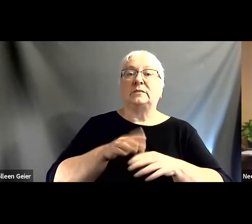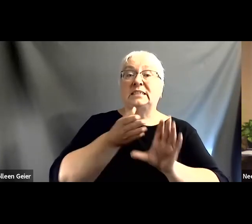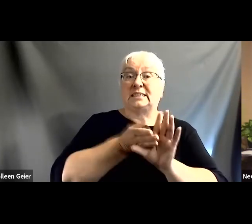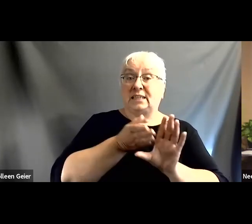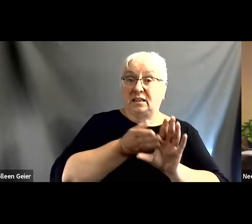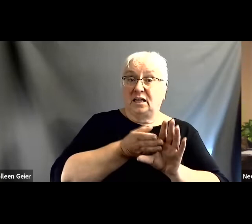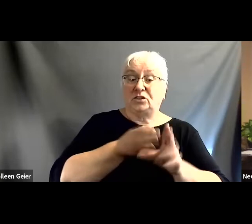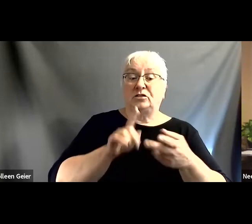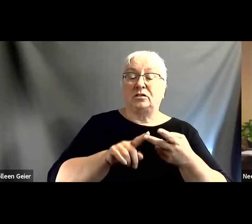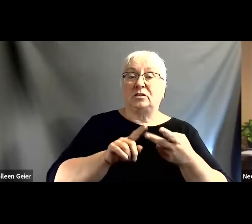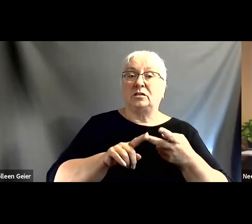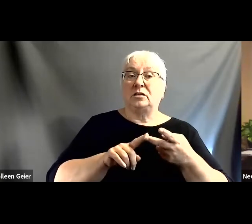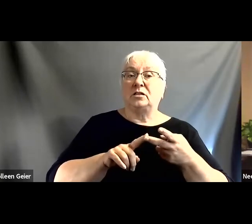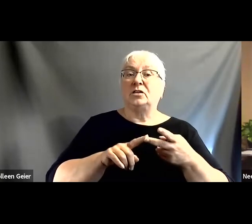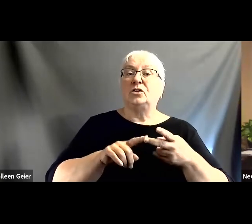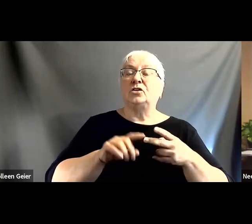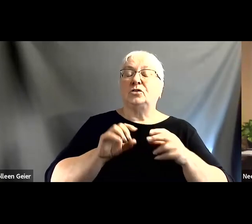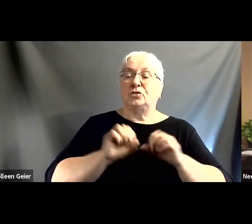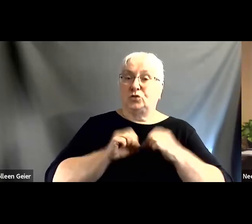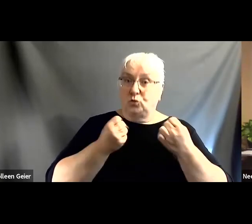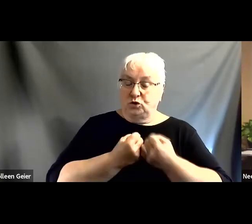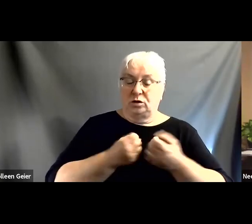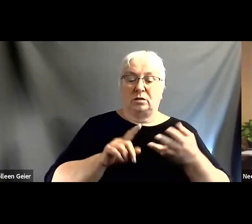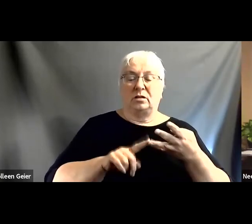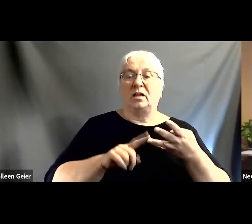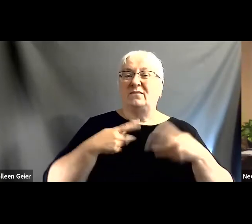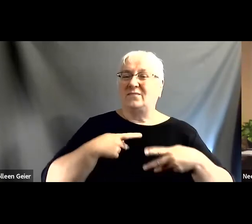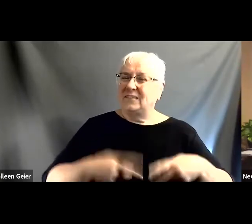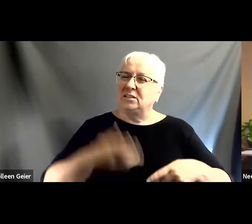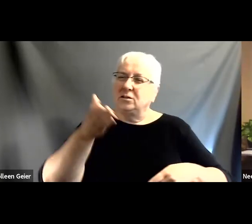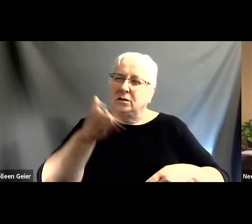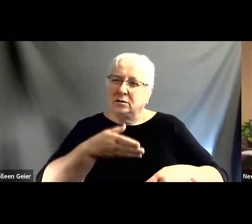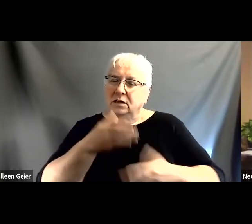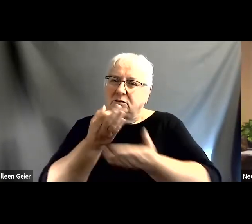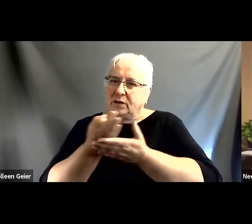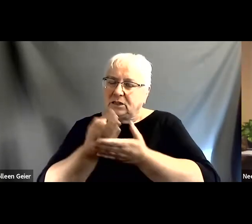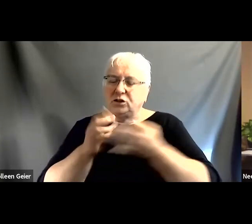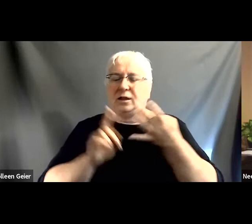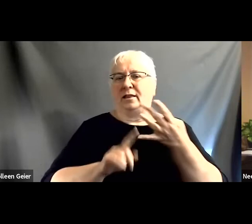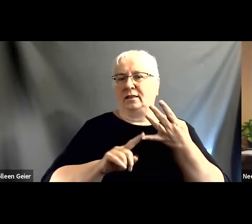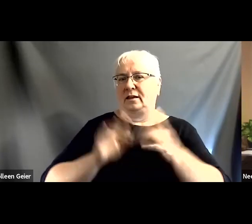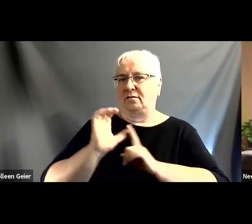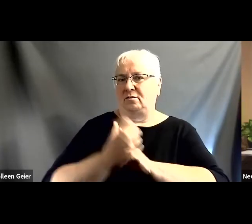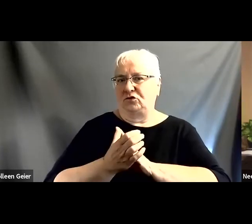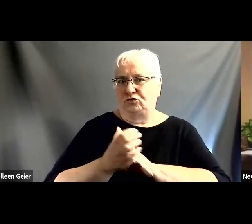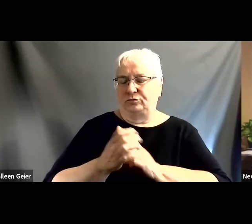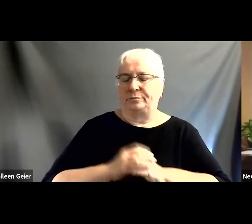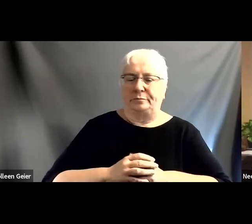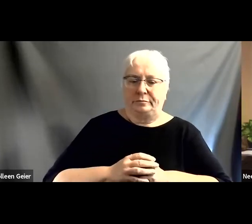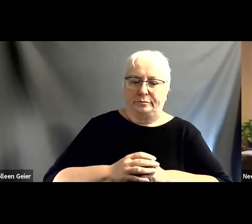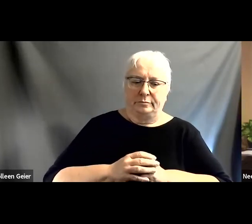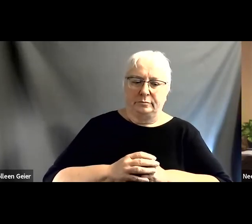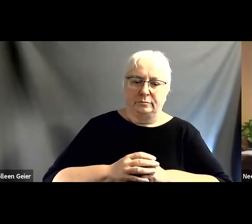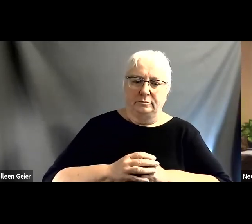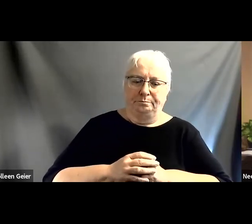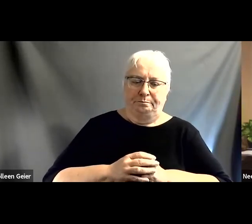sociological, the physical/financial, and then the cultural. And let me talk about these because in a way